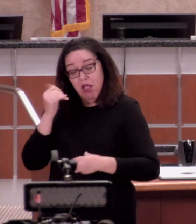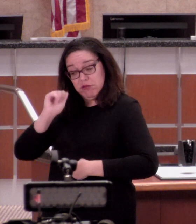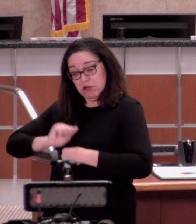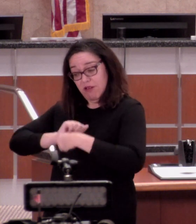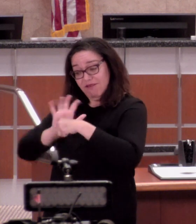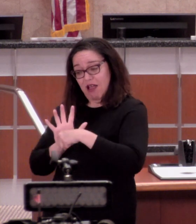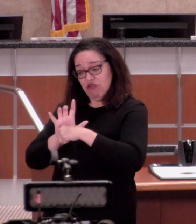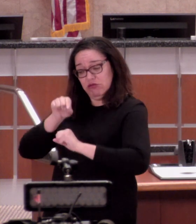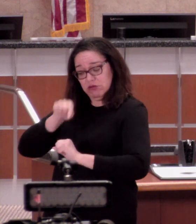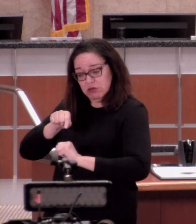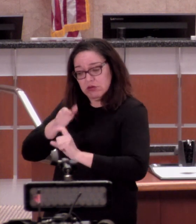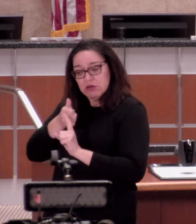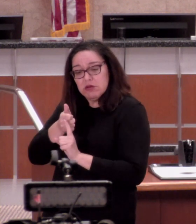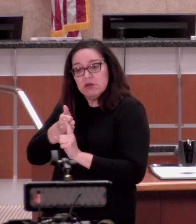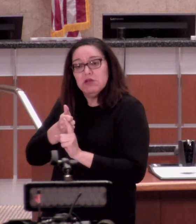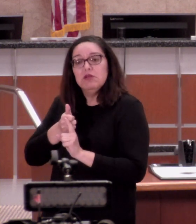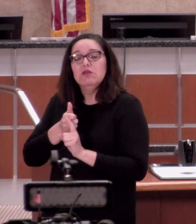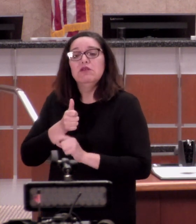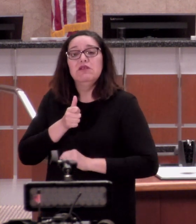employees